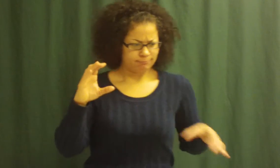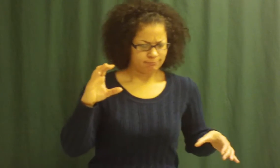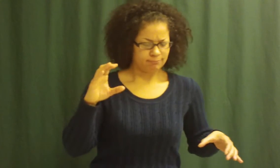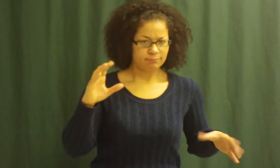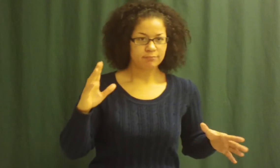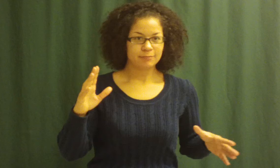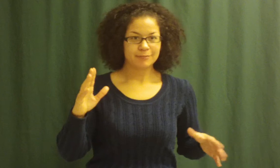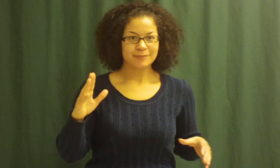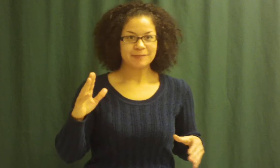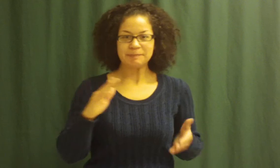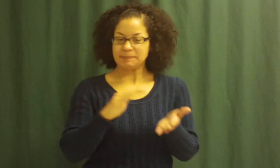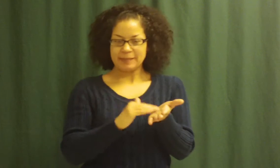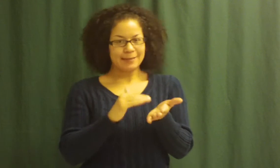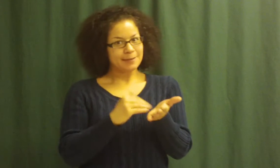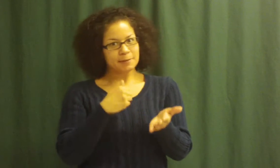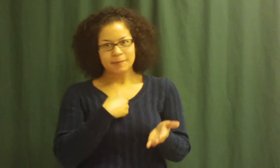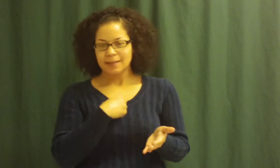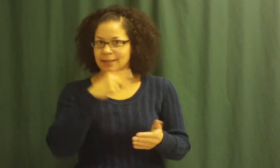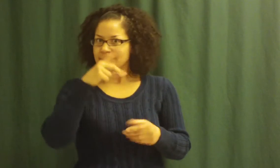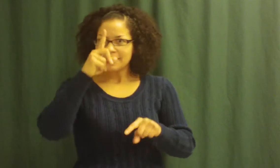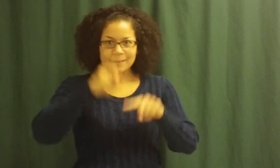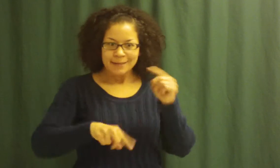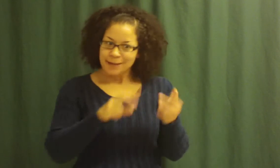I cannot read today.